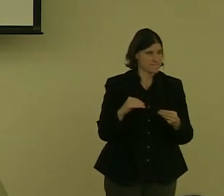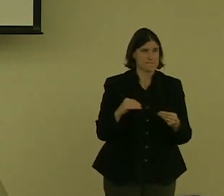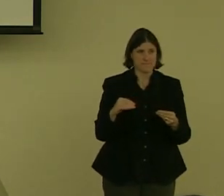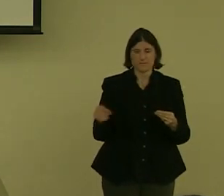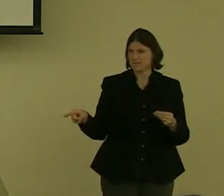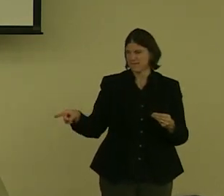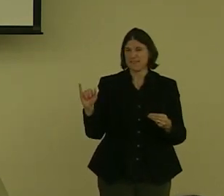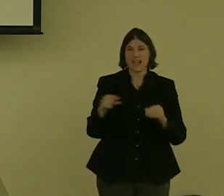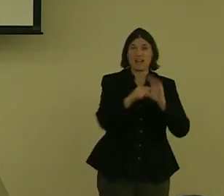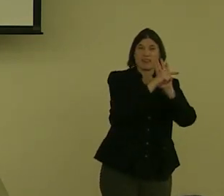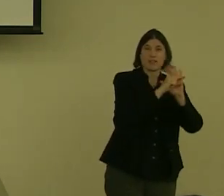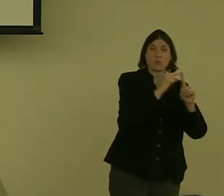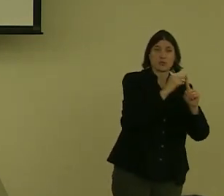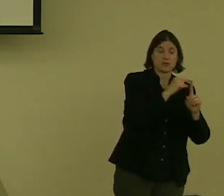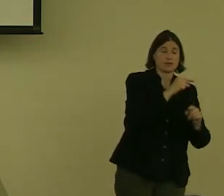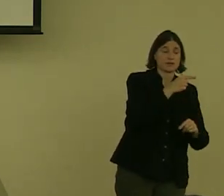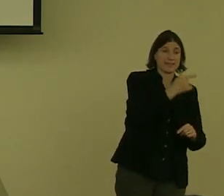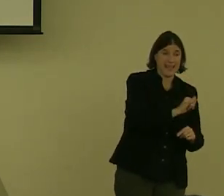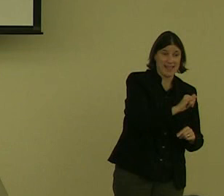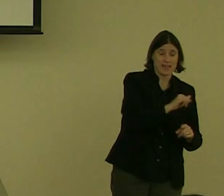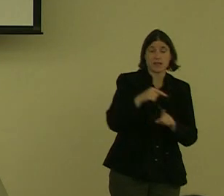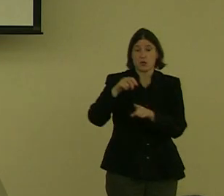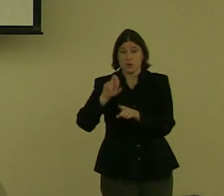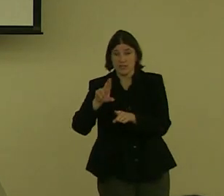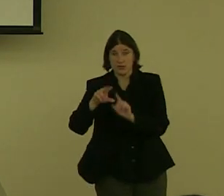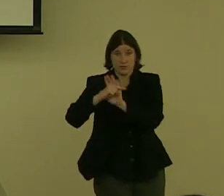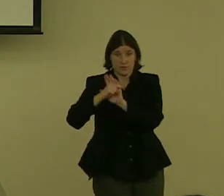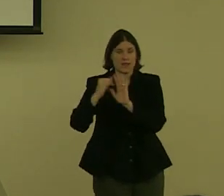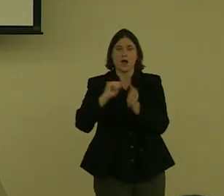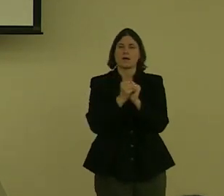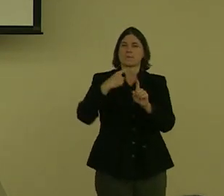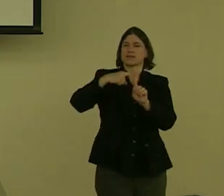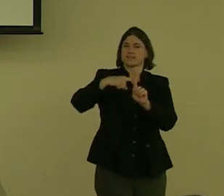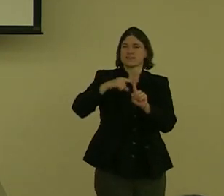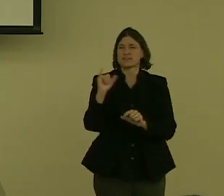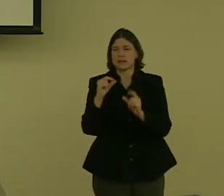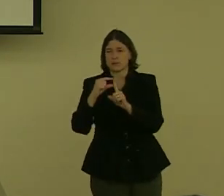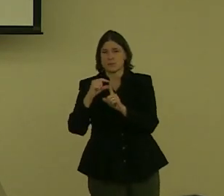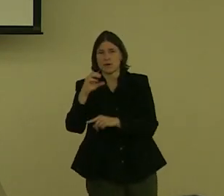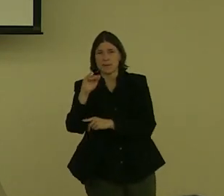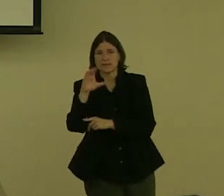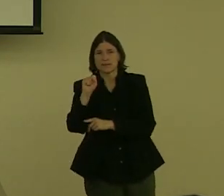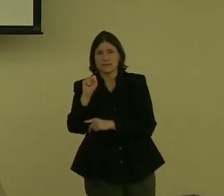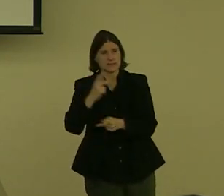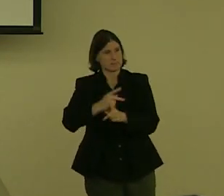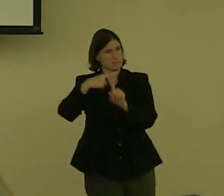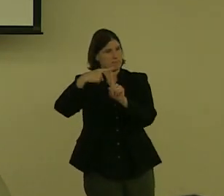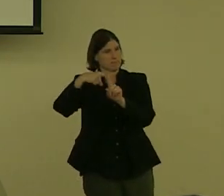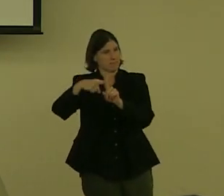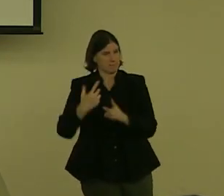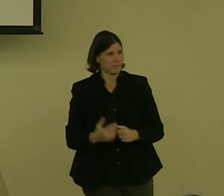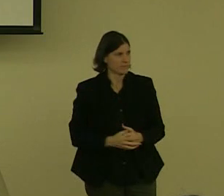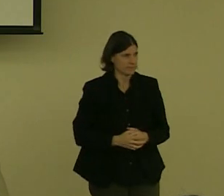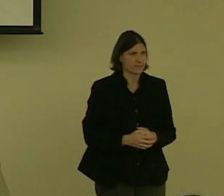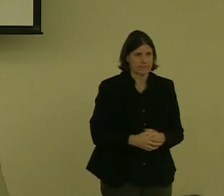comic book, and we start to look at the Americanization process as seen in American Born Chinese and Anya's Ghost, which